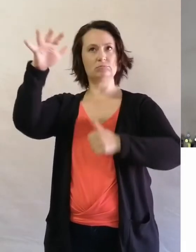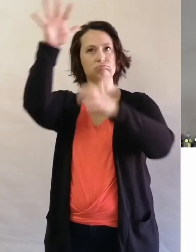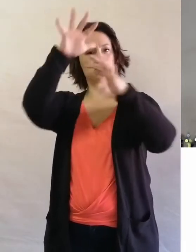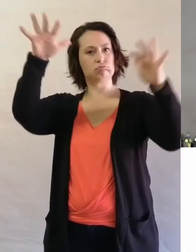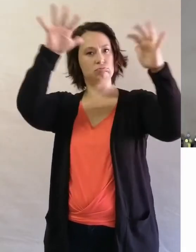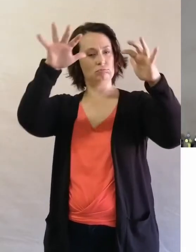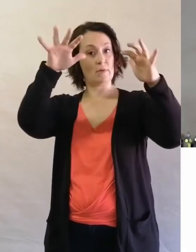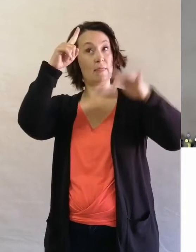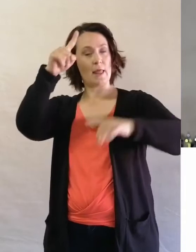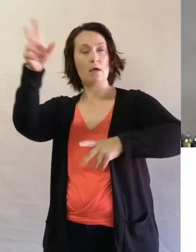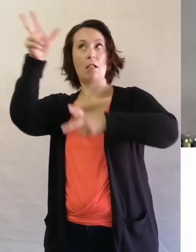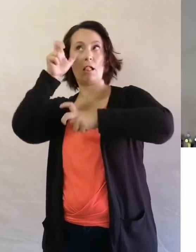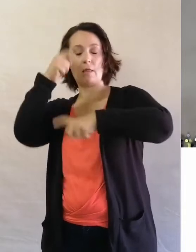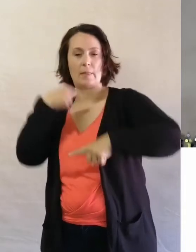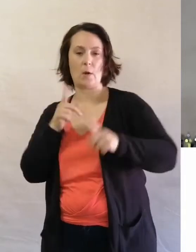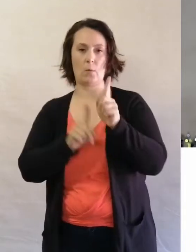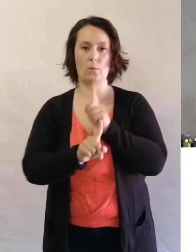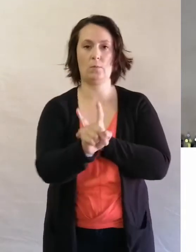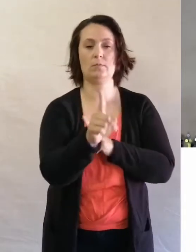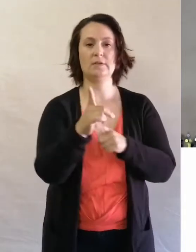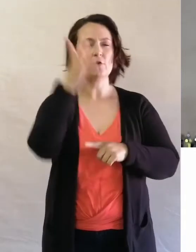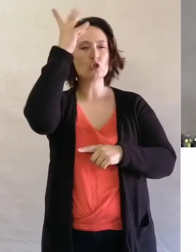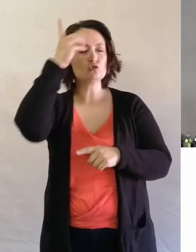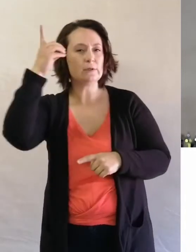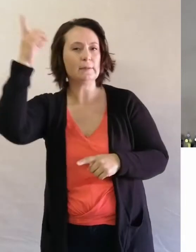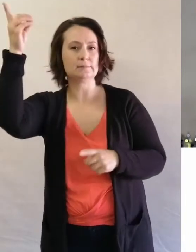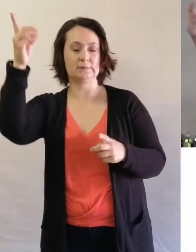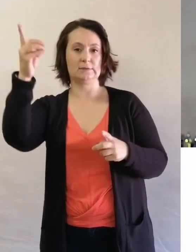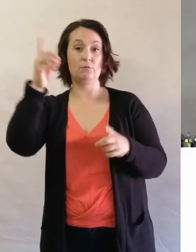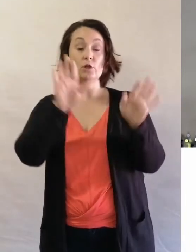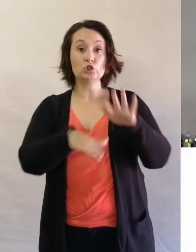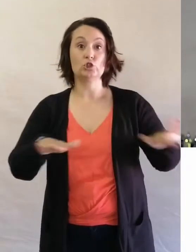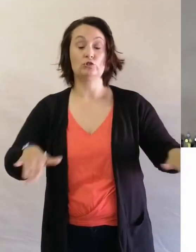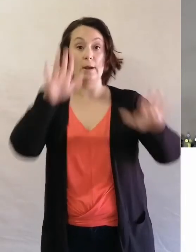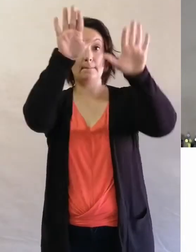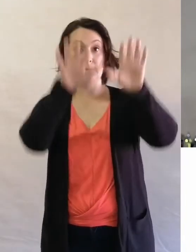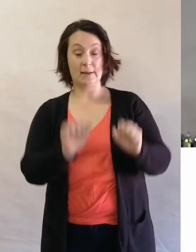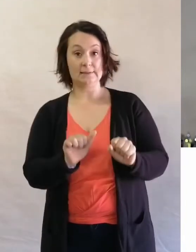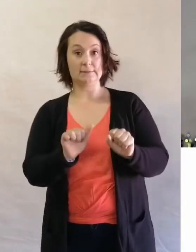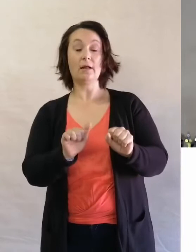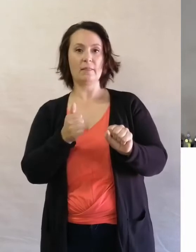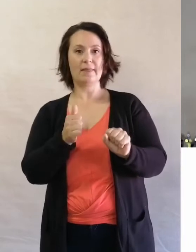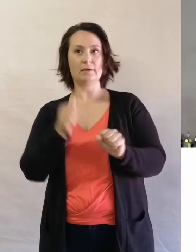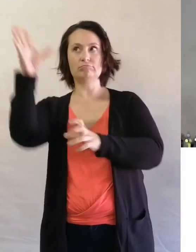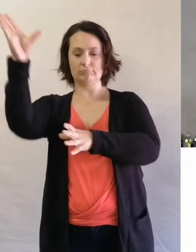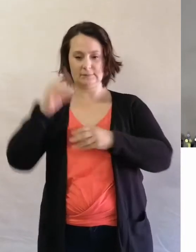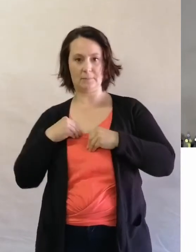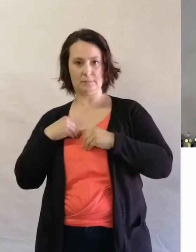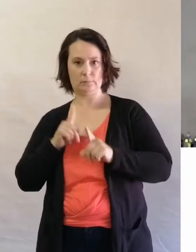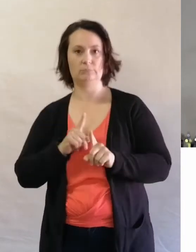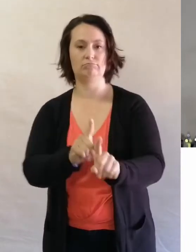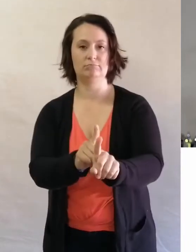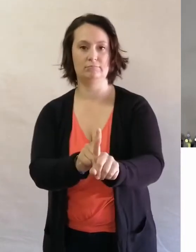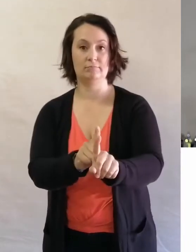and then walking in it. So some had dreams of their children being blessed and they walked in it. Some of them didn't